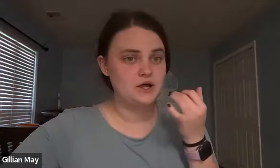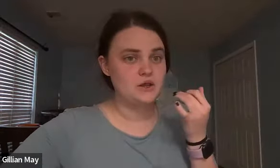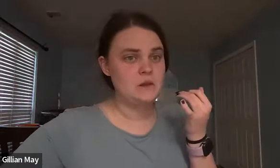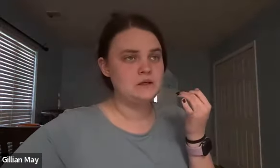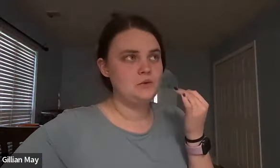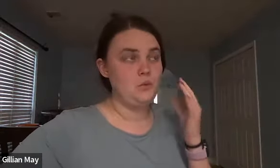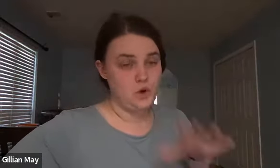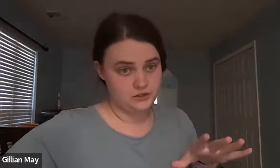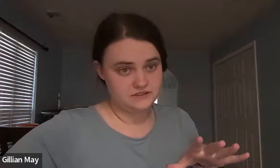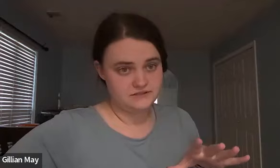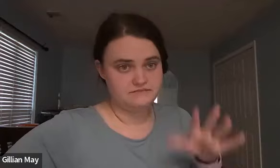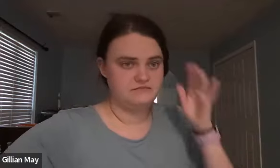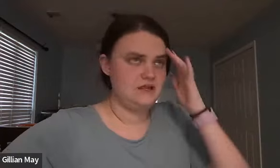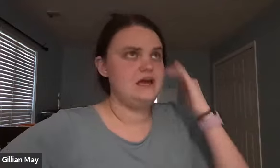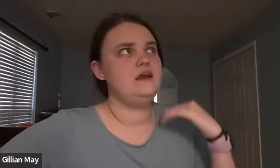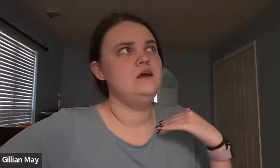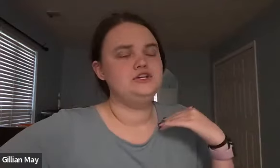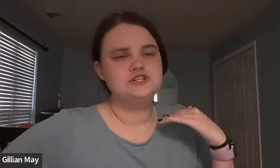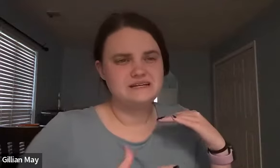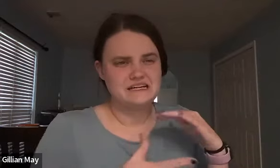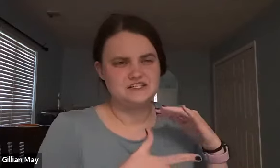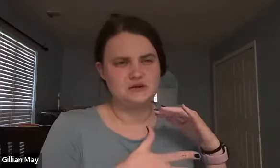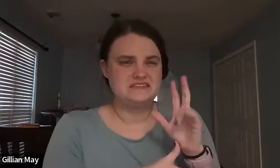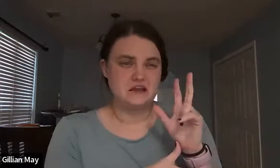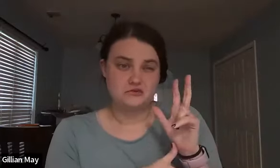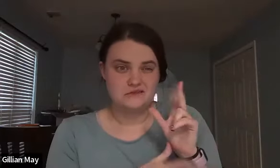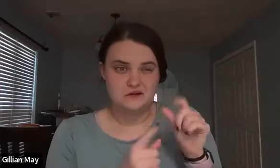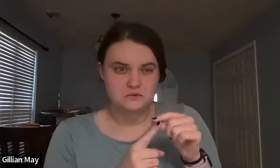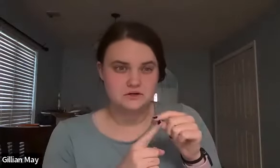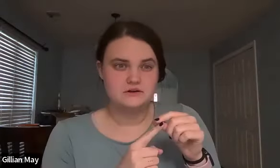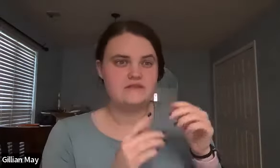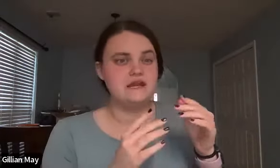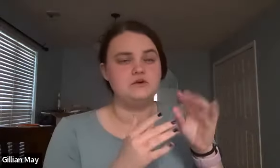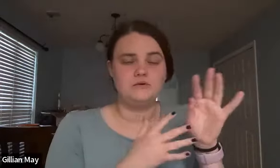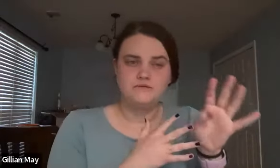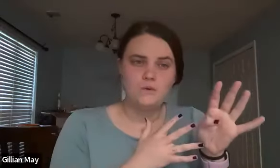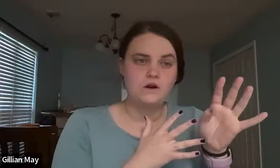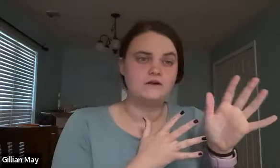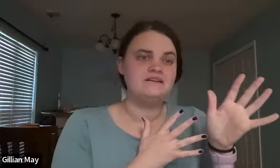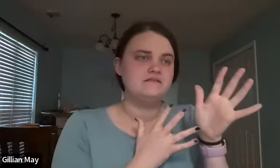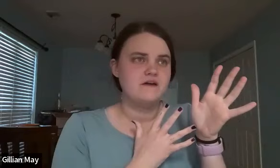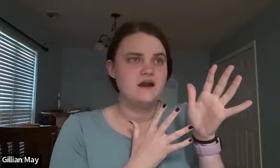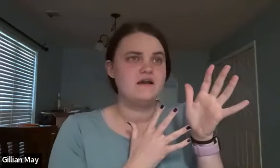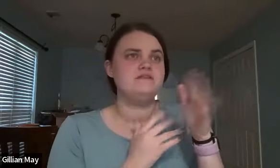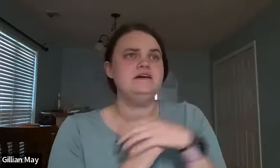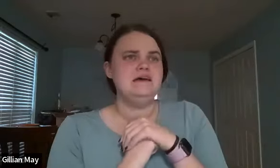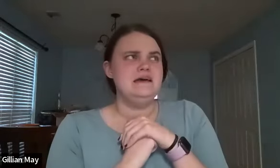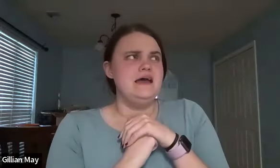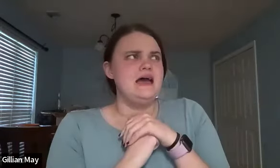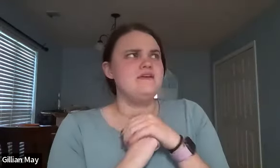fingerspell words. Like usually what I start with is like a 3-letter word, and then I go to a 4, 5, and then